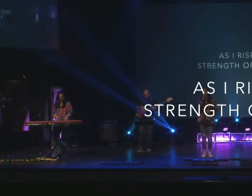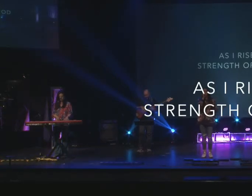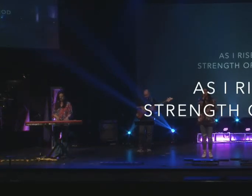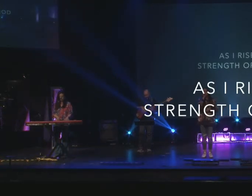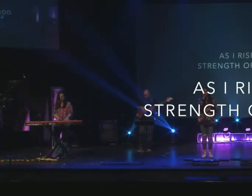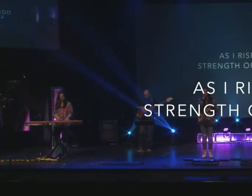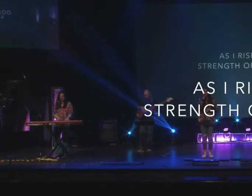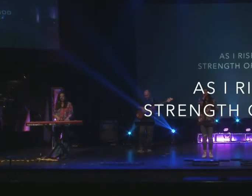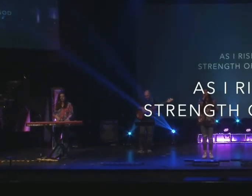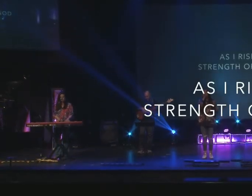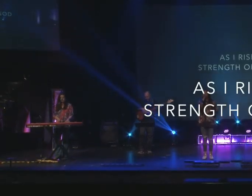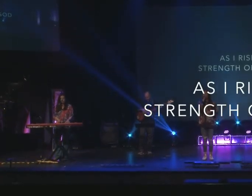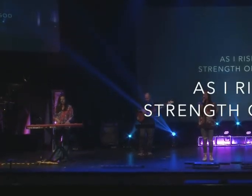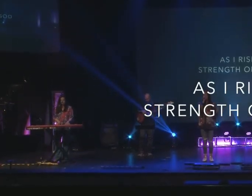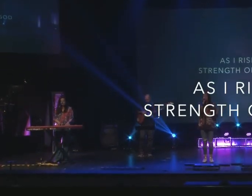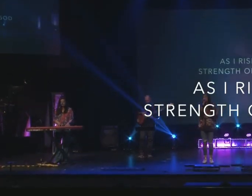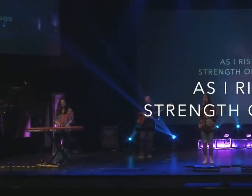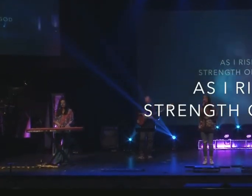As I